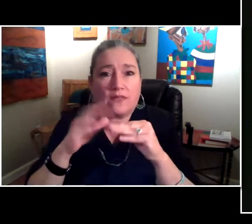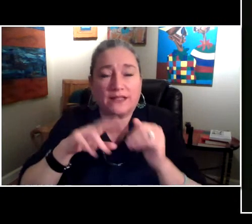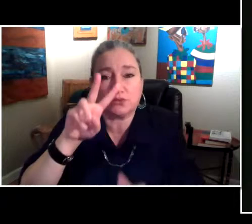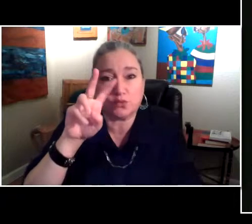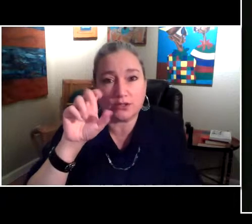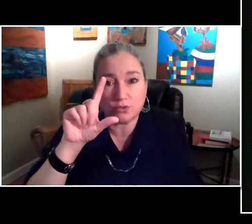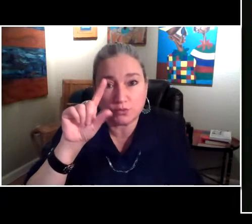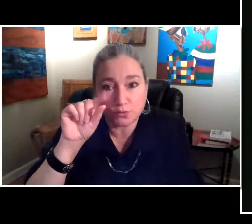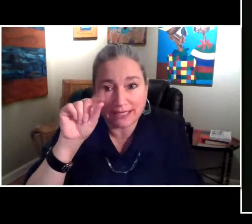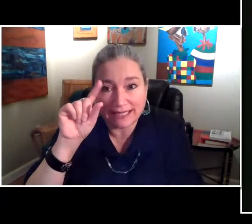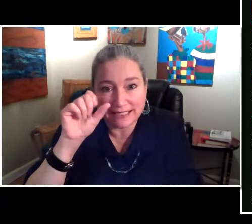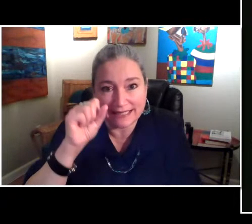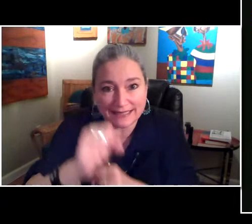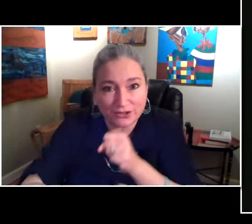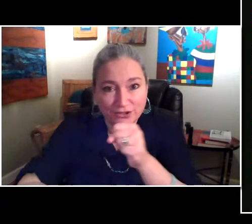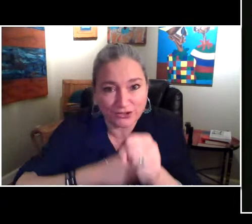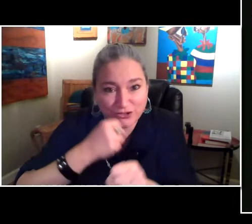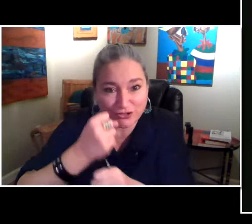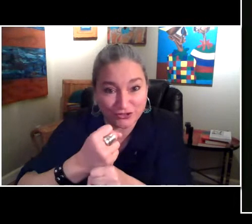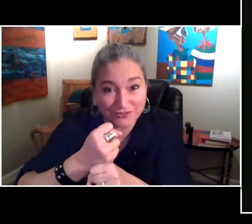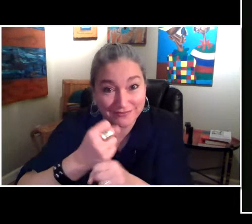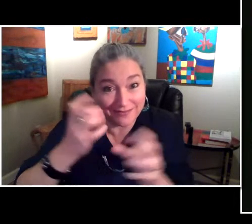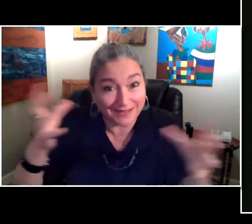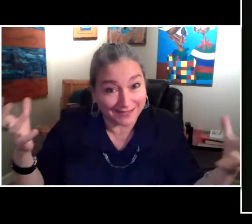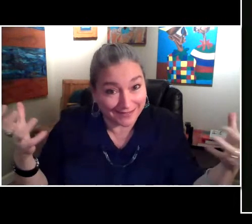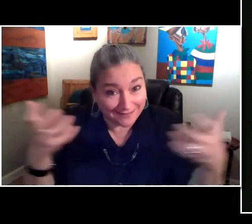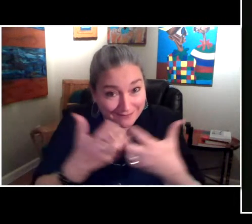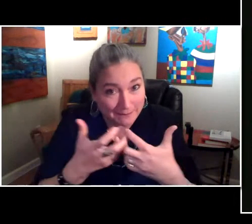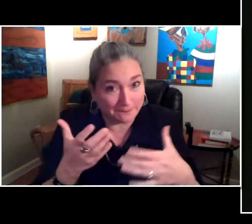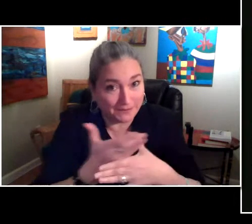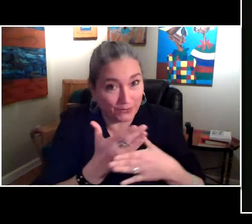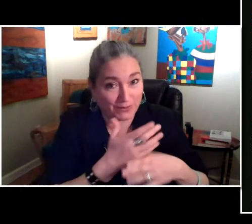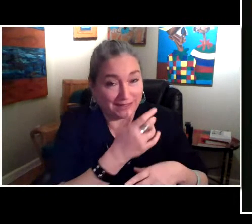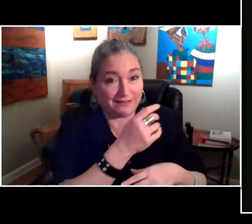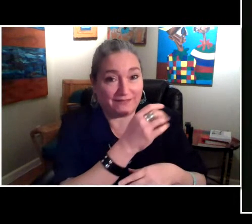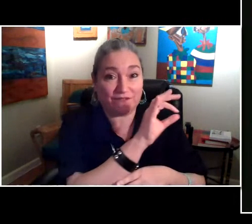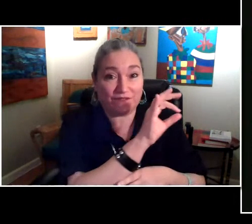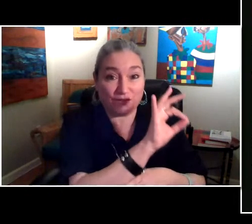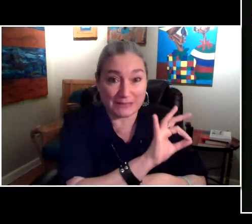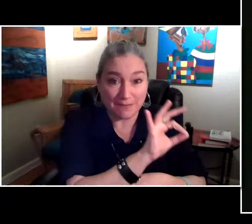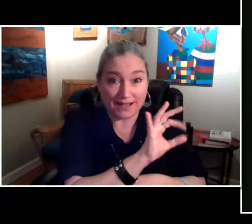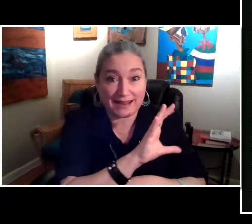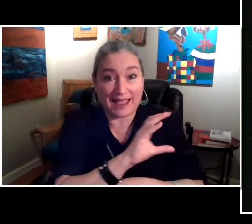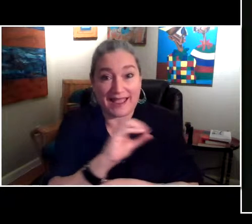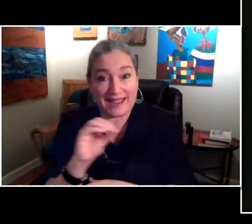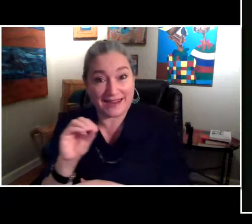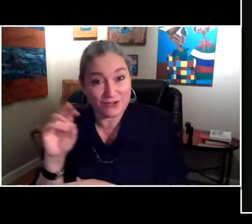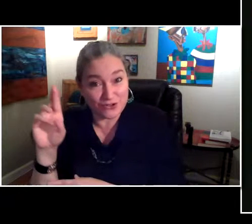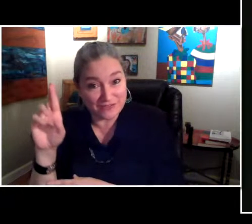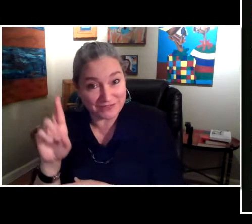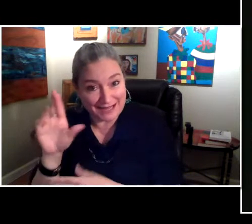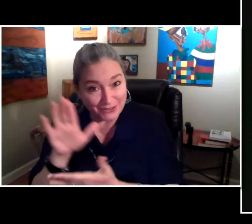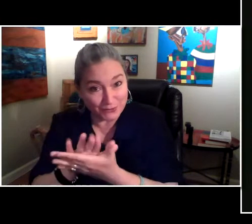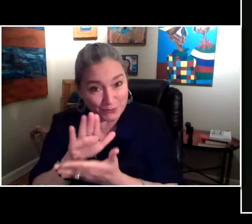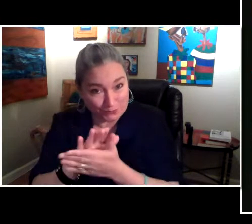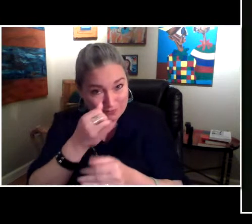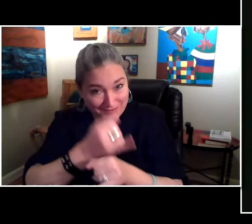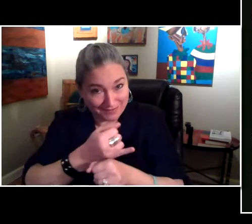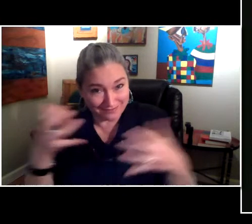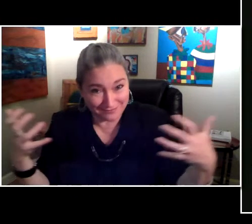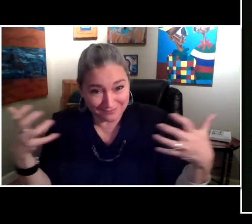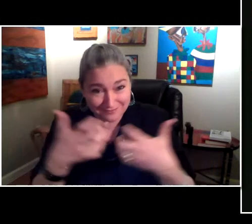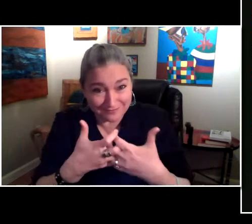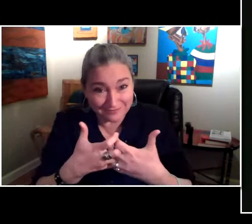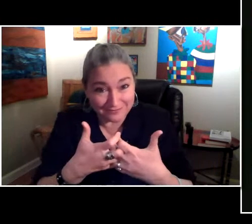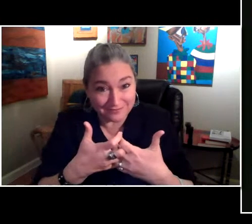brief. Strengths that deaf professionals have accumulated more than 220 years